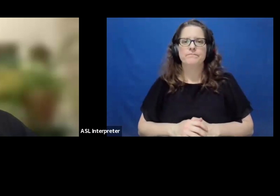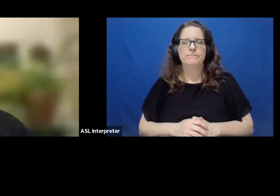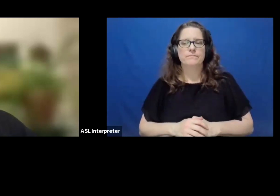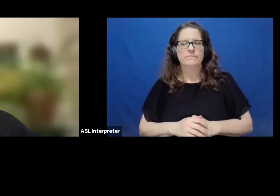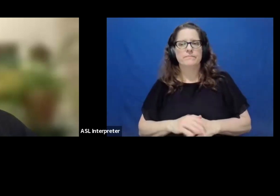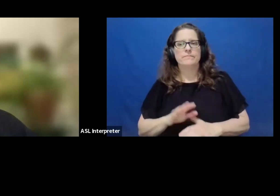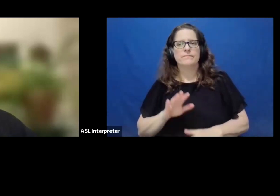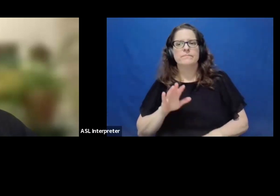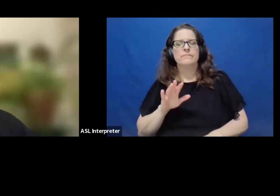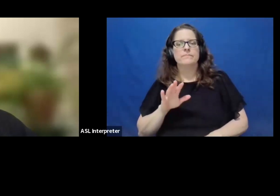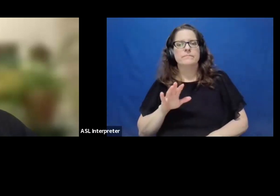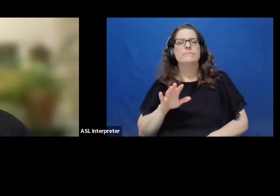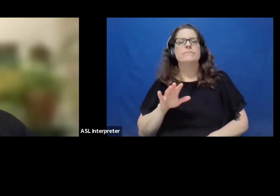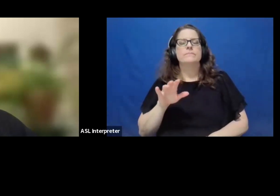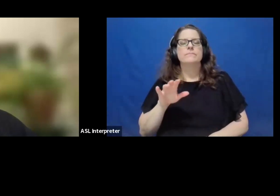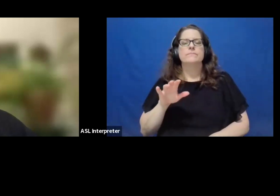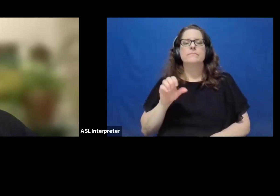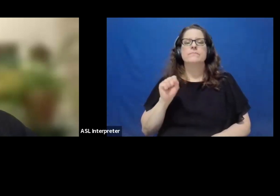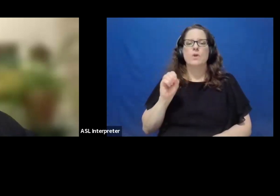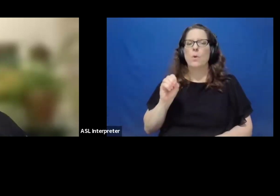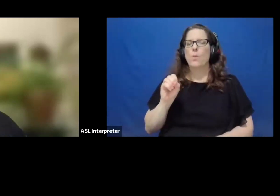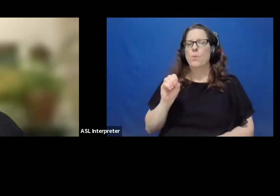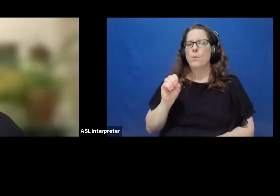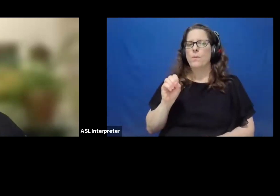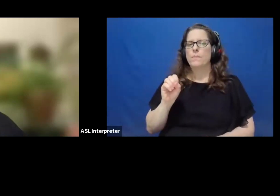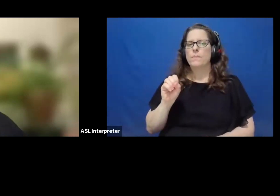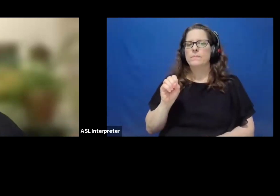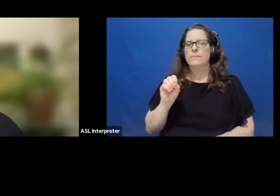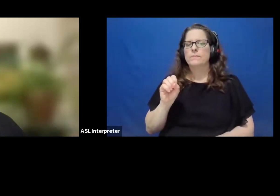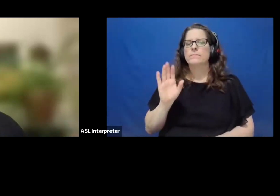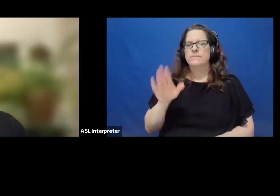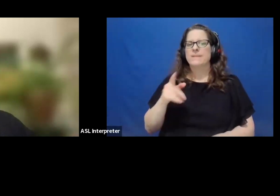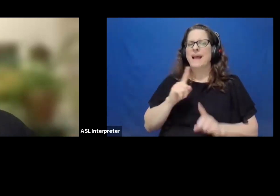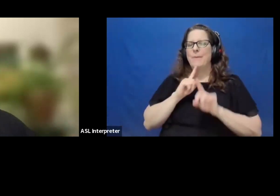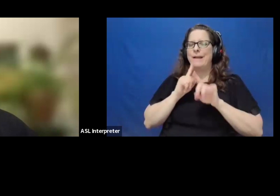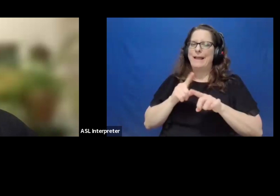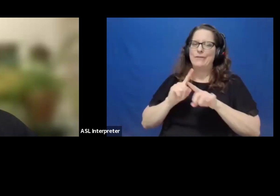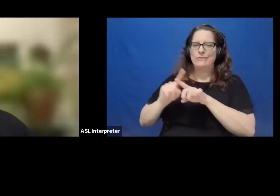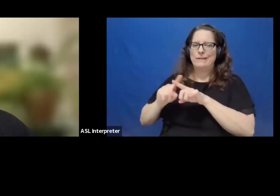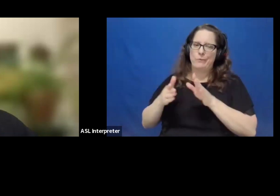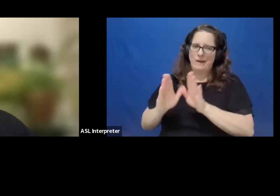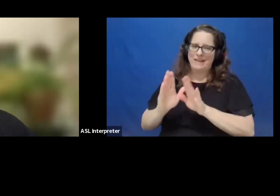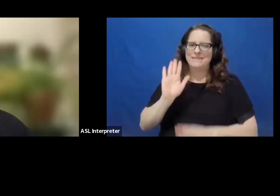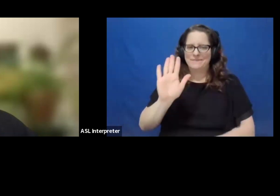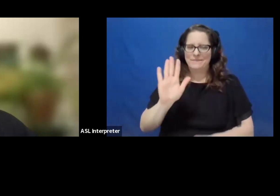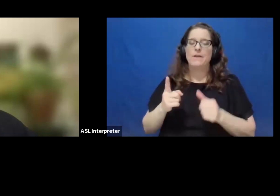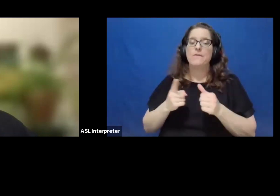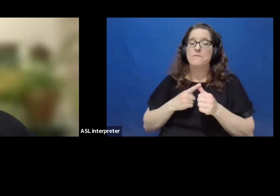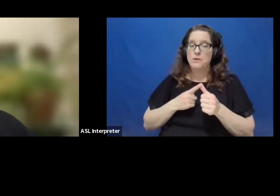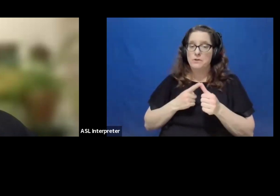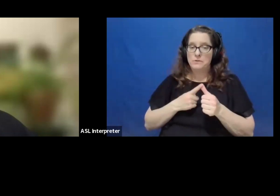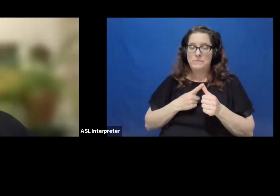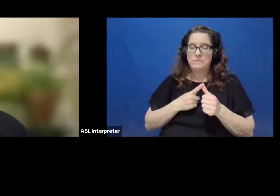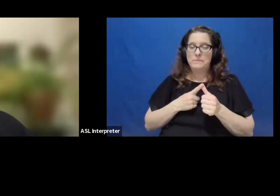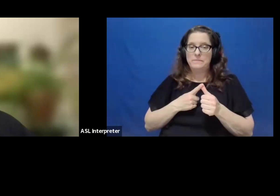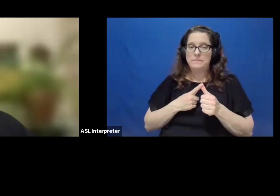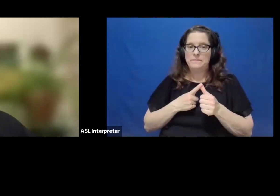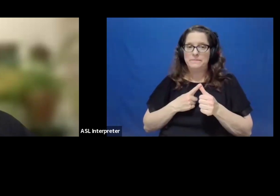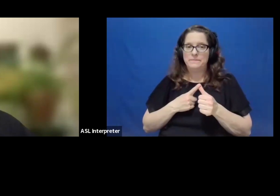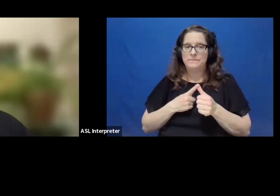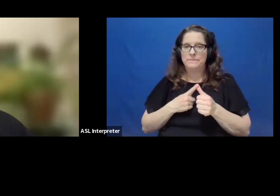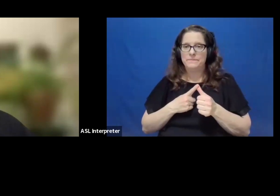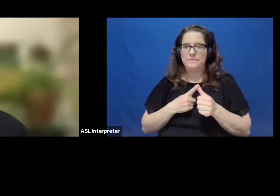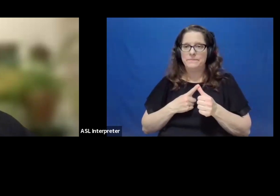for the Catherine, future. Yeah. let me answer in a few ways. Okay. First off, I'm giving